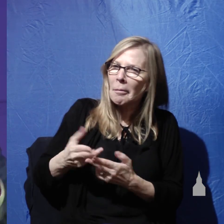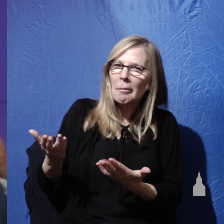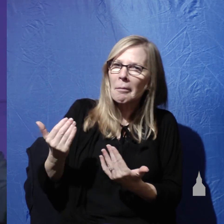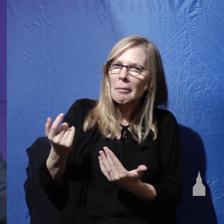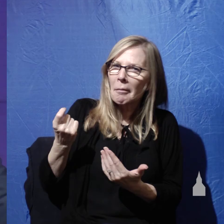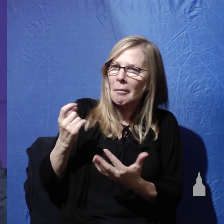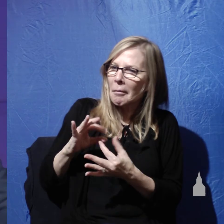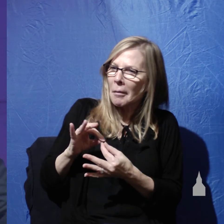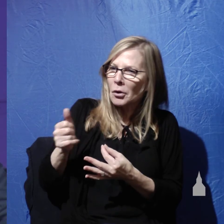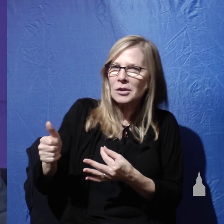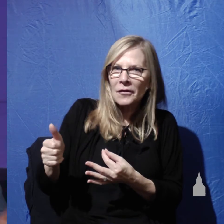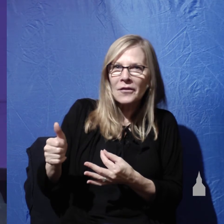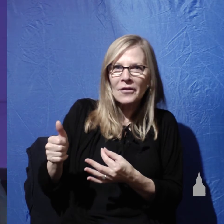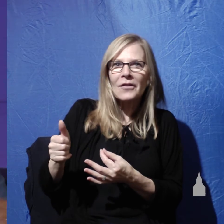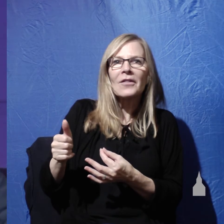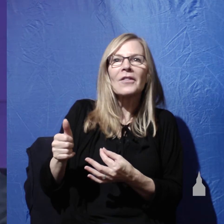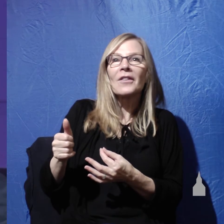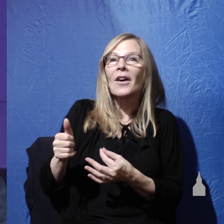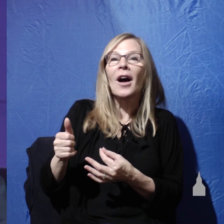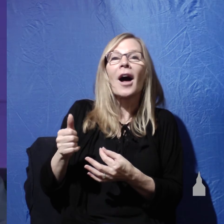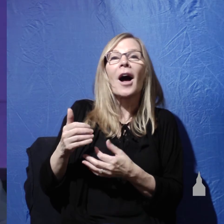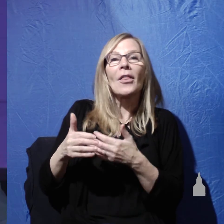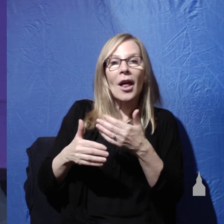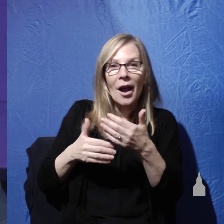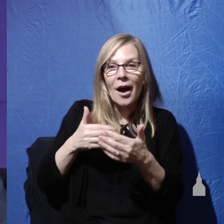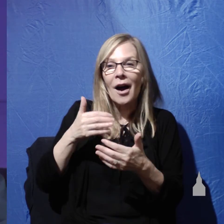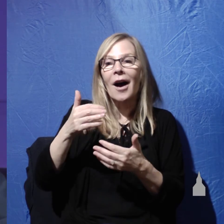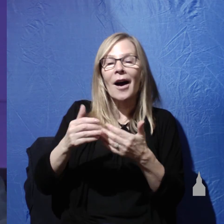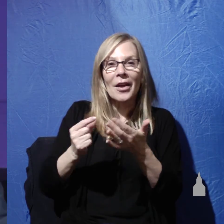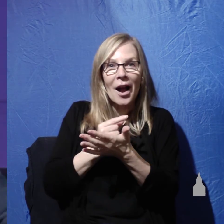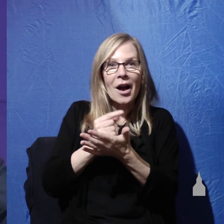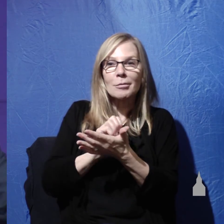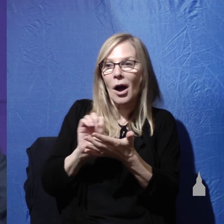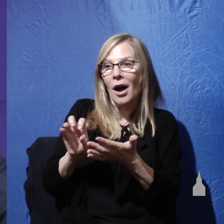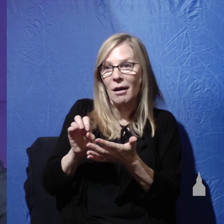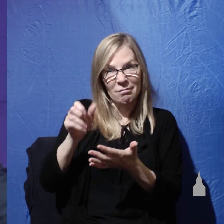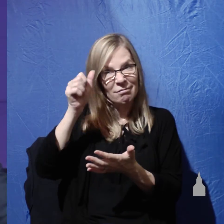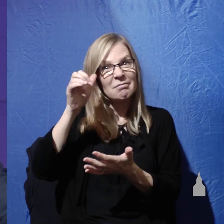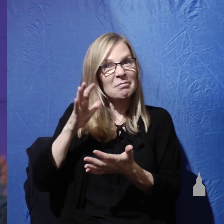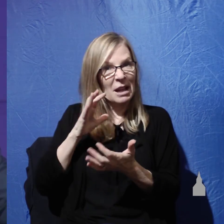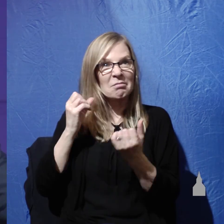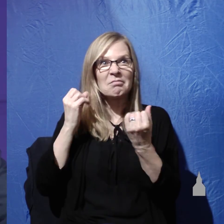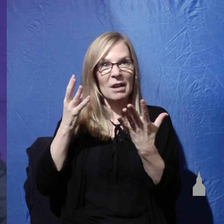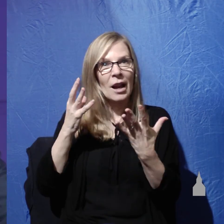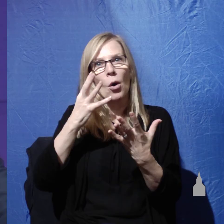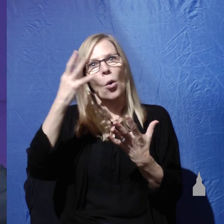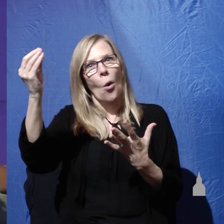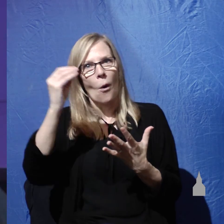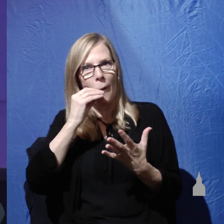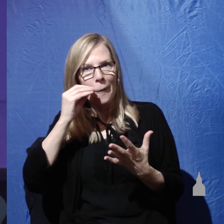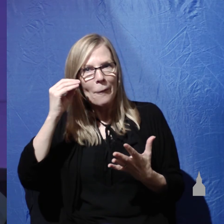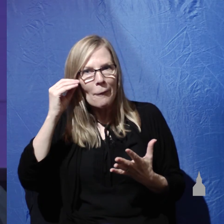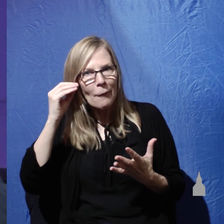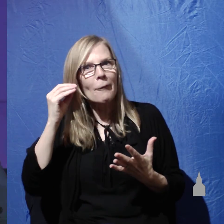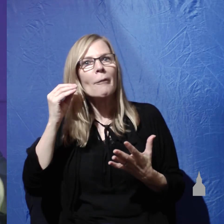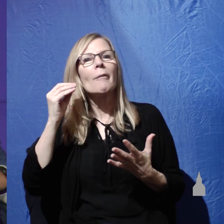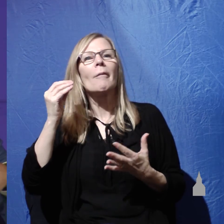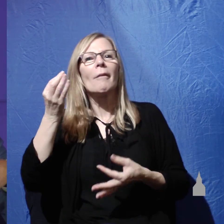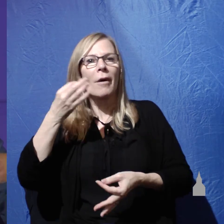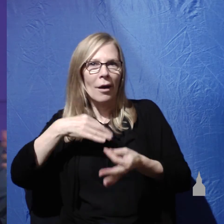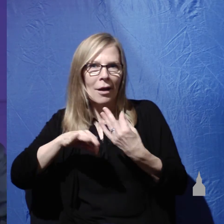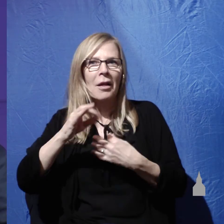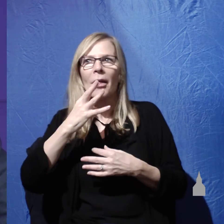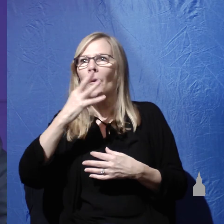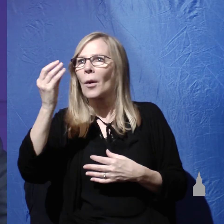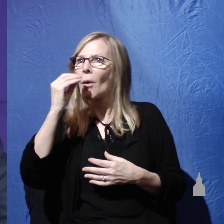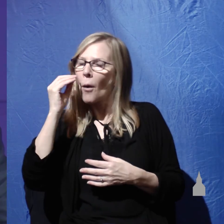Tell me a little bit about you, and then would have moved into the gospel. And these men, they went home, and as another soldier came,